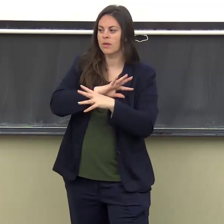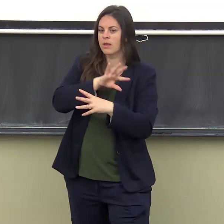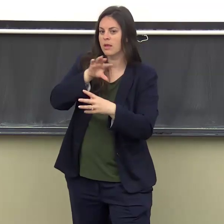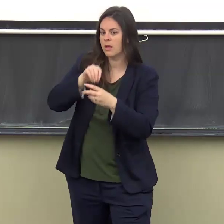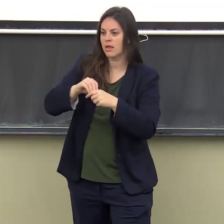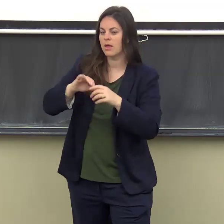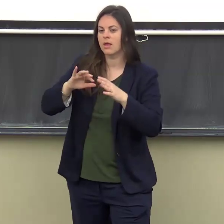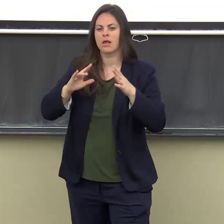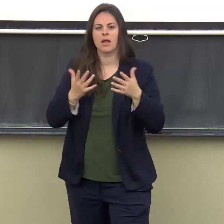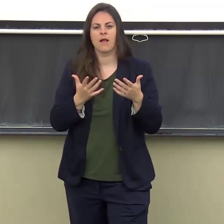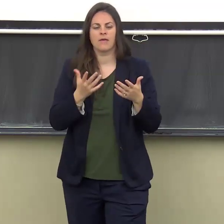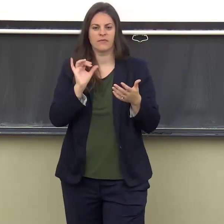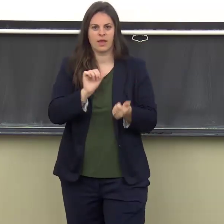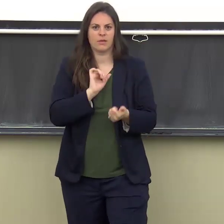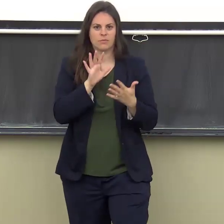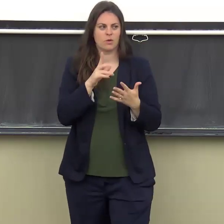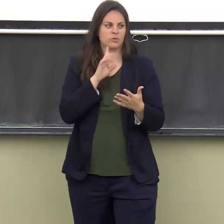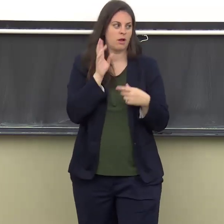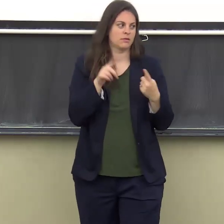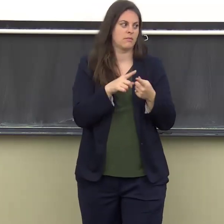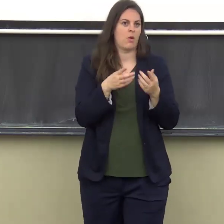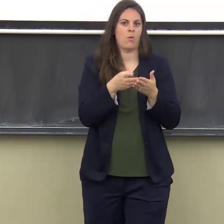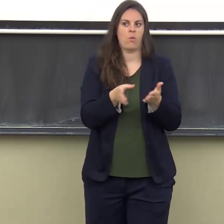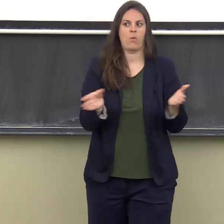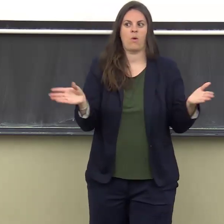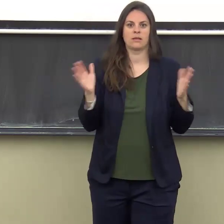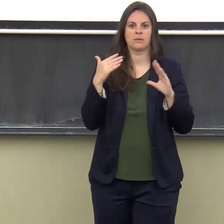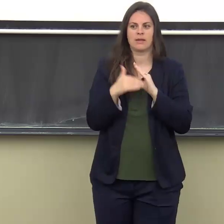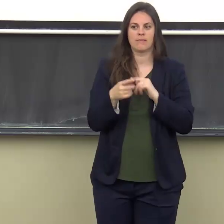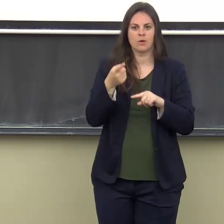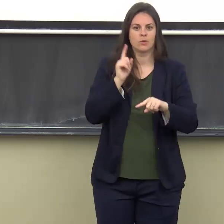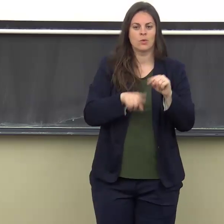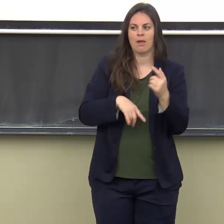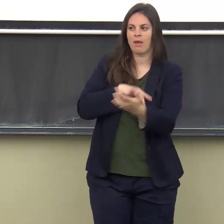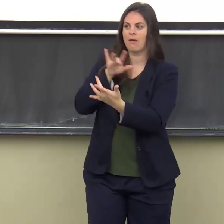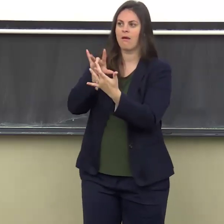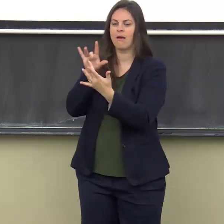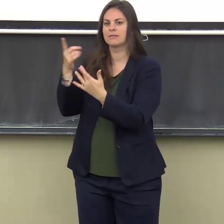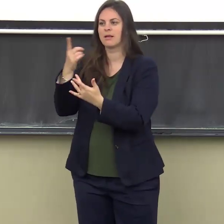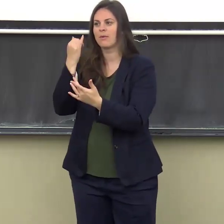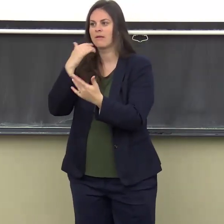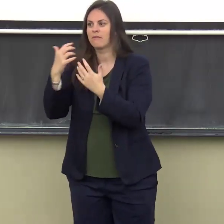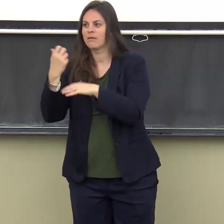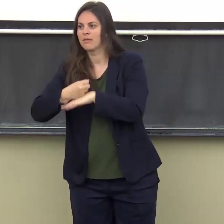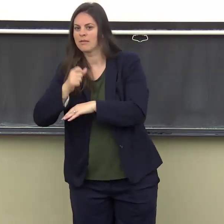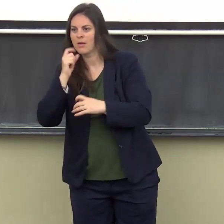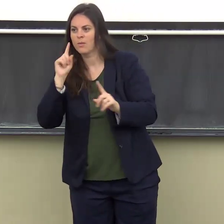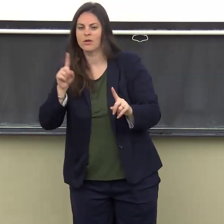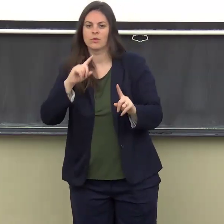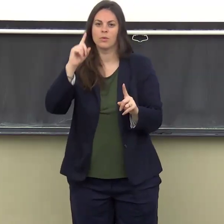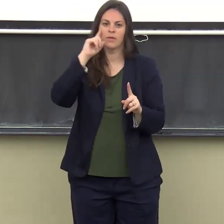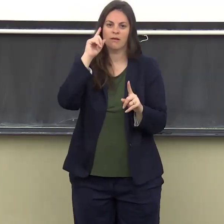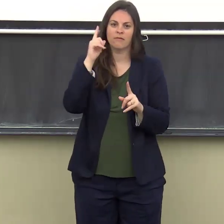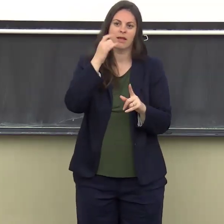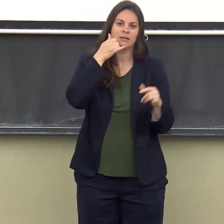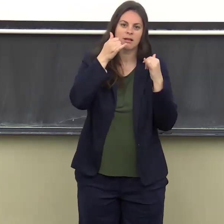like the widespread use of email, and you can't contact someone if it's not working, like the free email services. You think of telephone trees where you can't